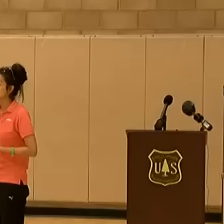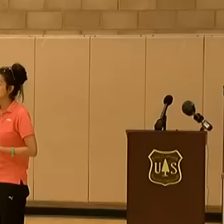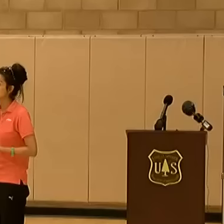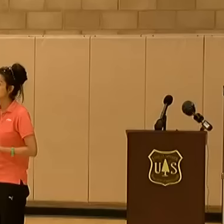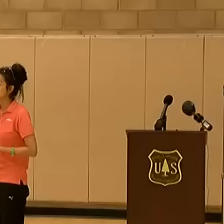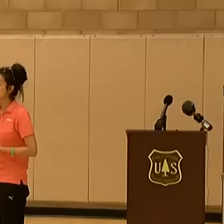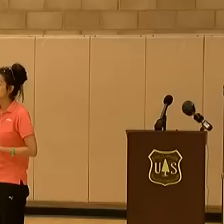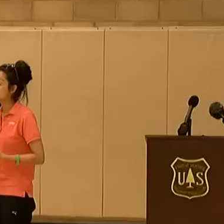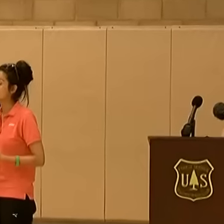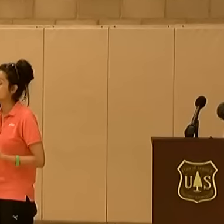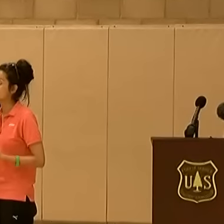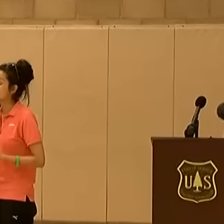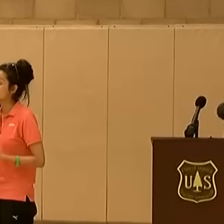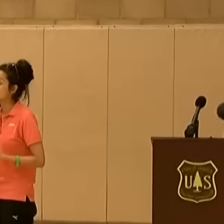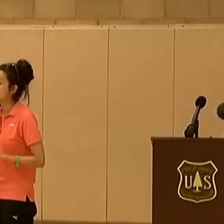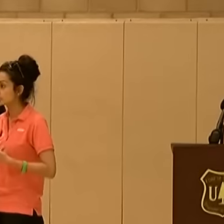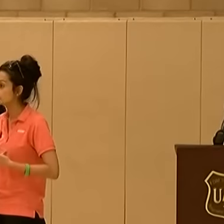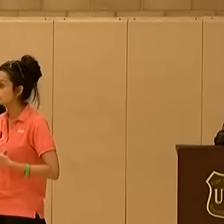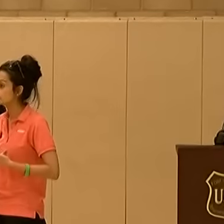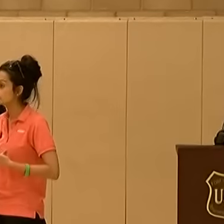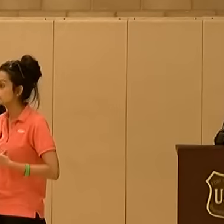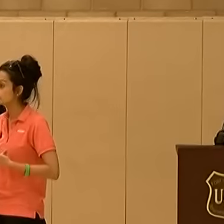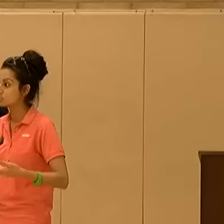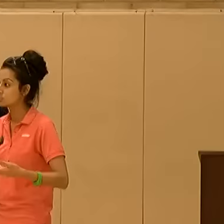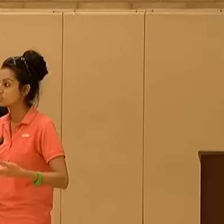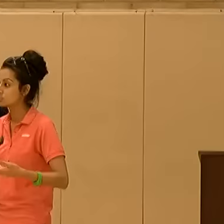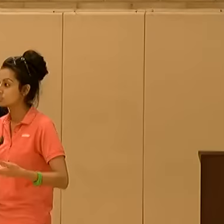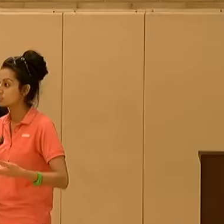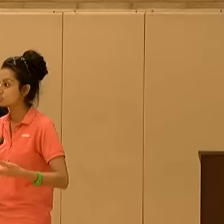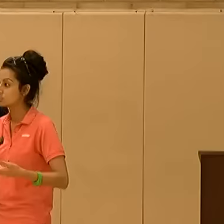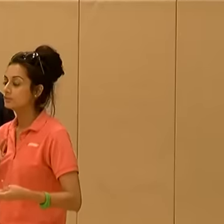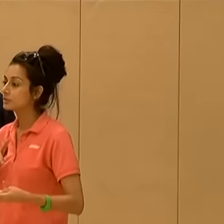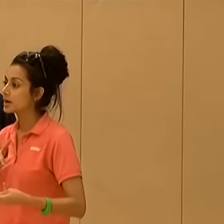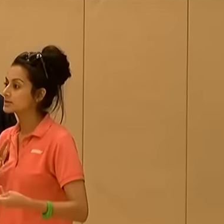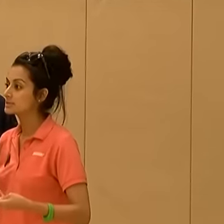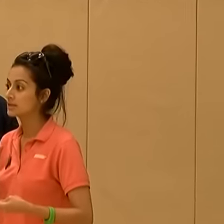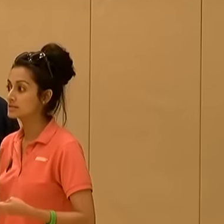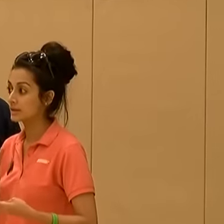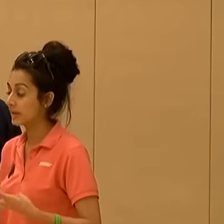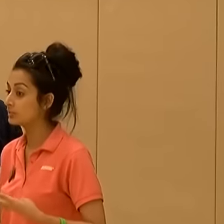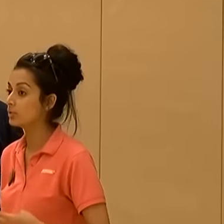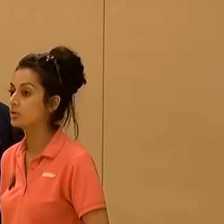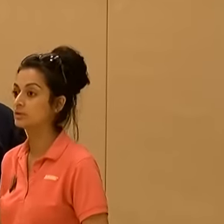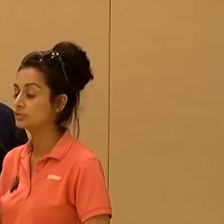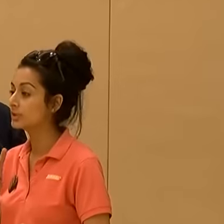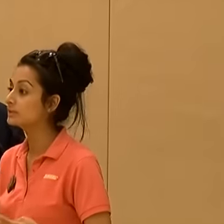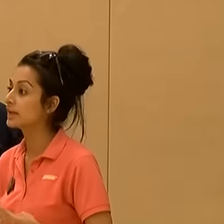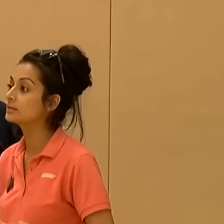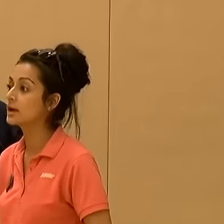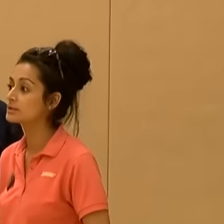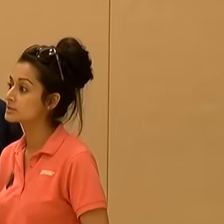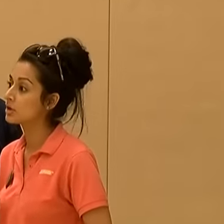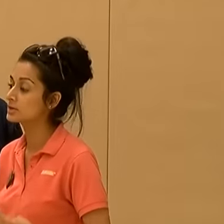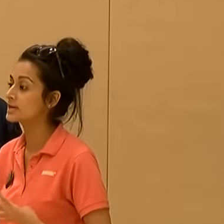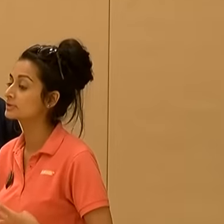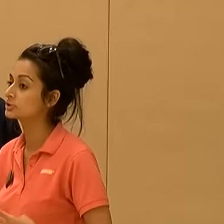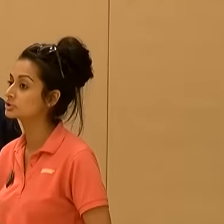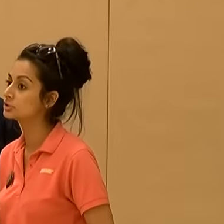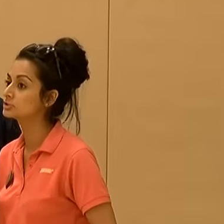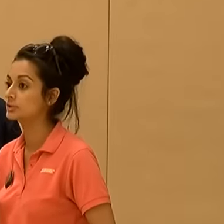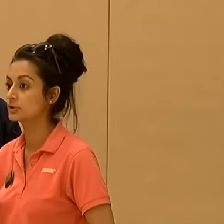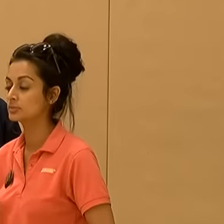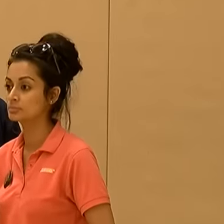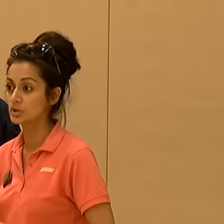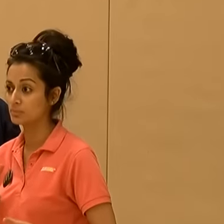our facility. If anybody needs an air-conditioned place, water, if you guys need cable, if you need landlines to contact